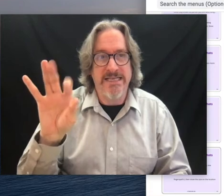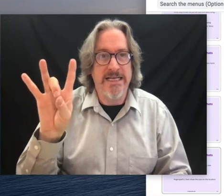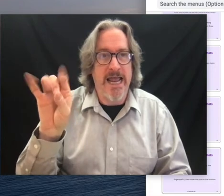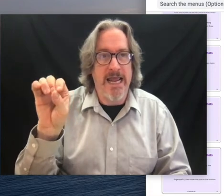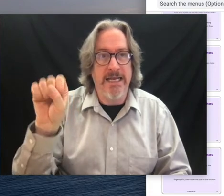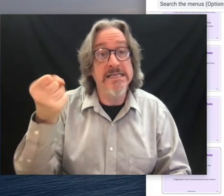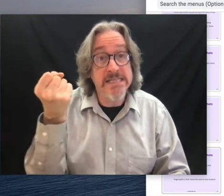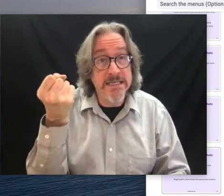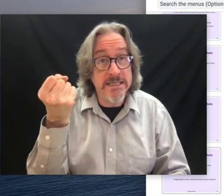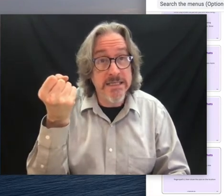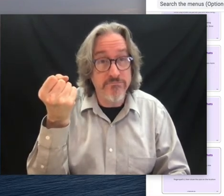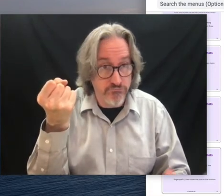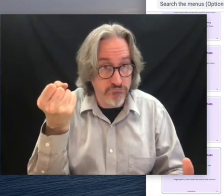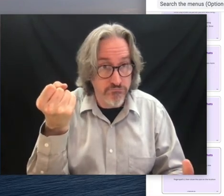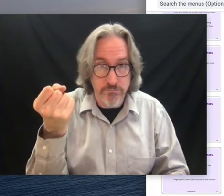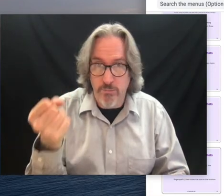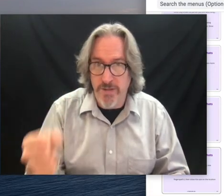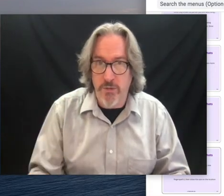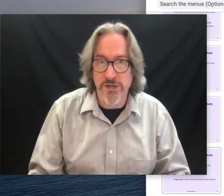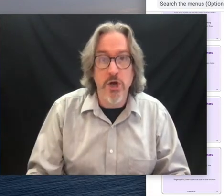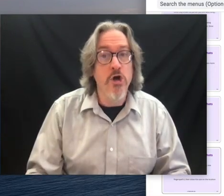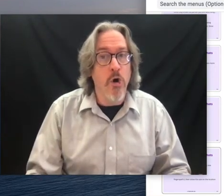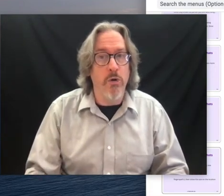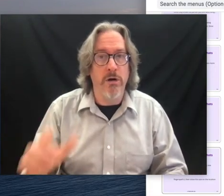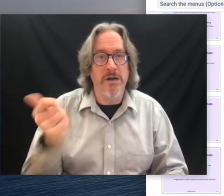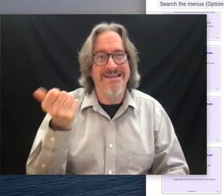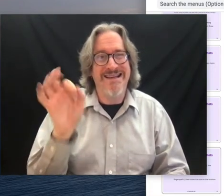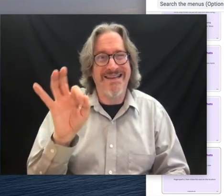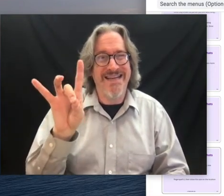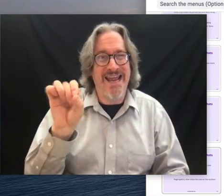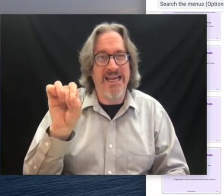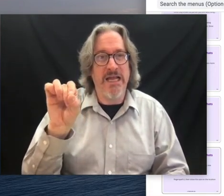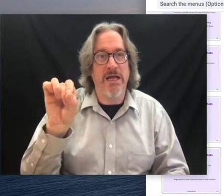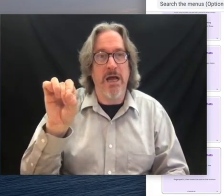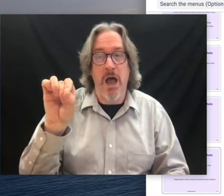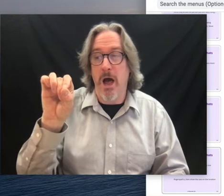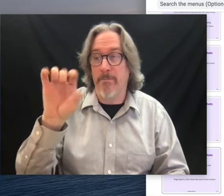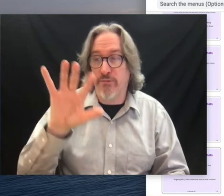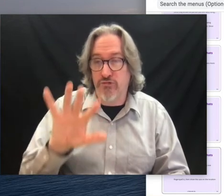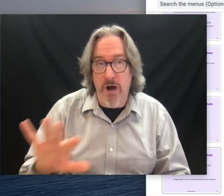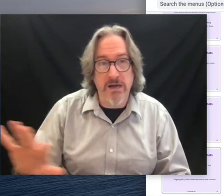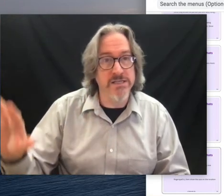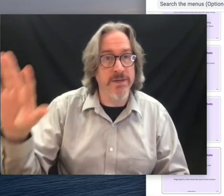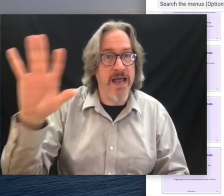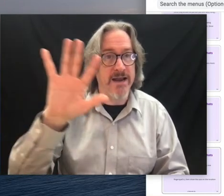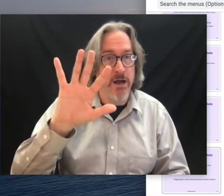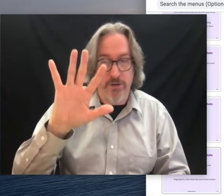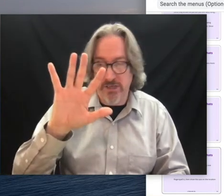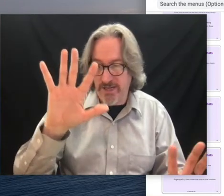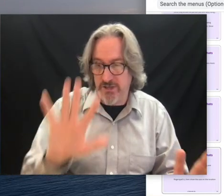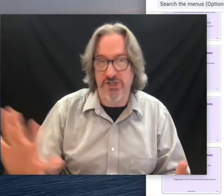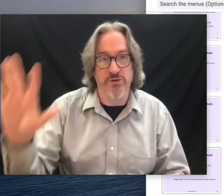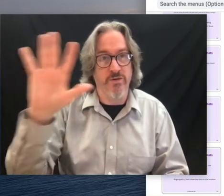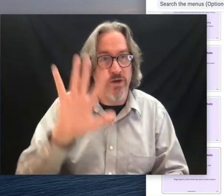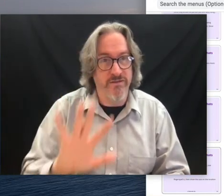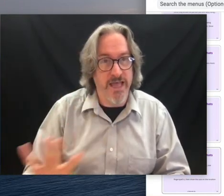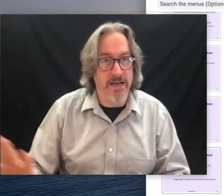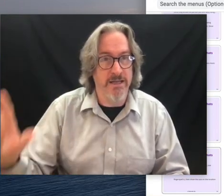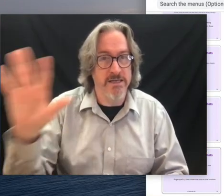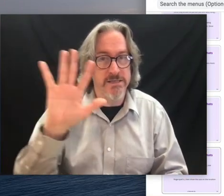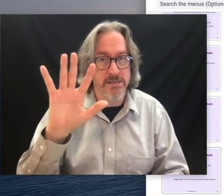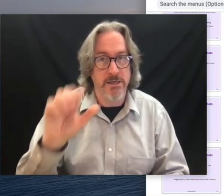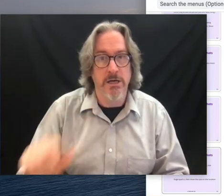1980s, that works, or 1980 approximate, add approximate, and it's just sort of waving